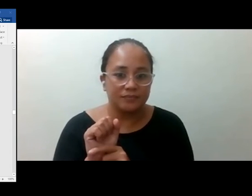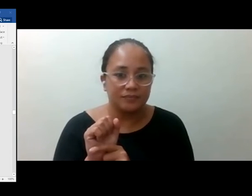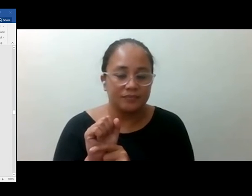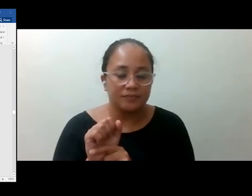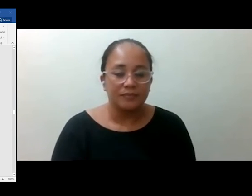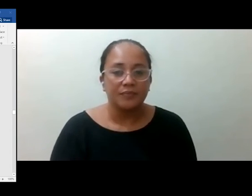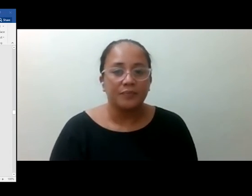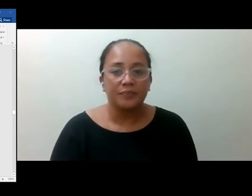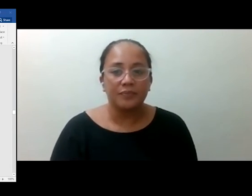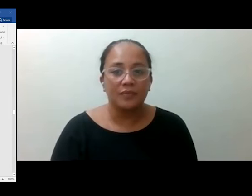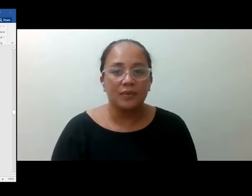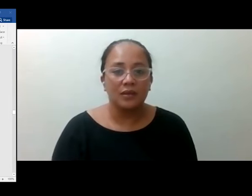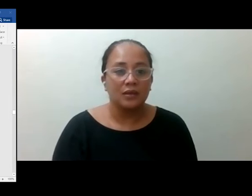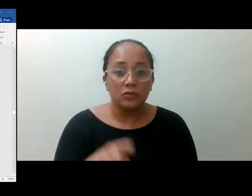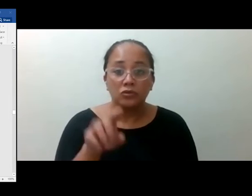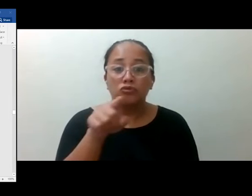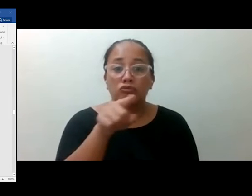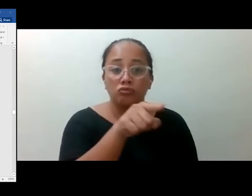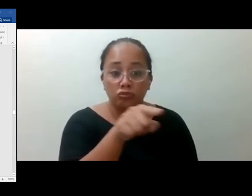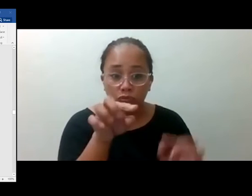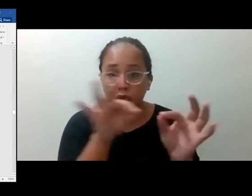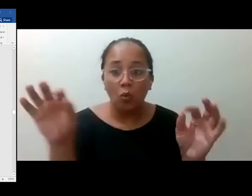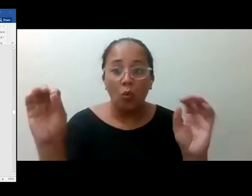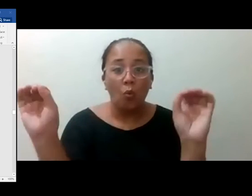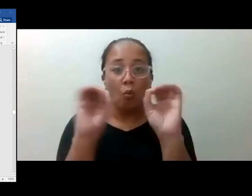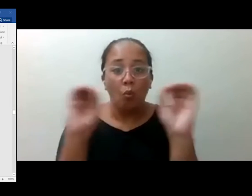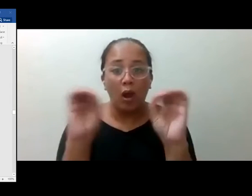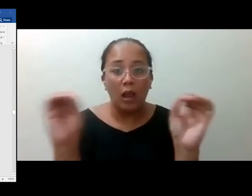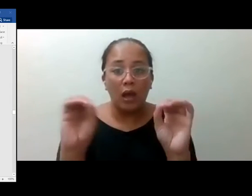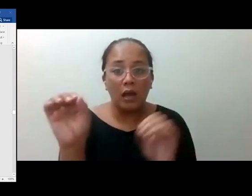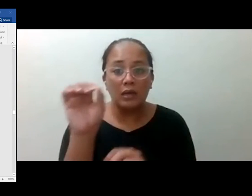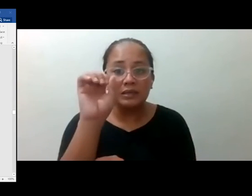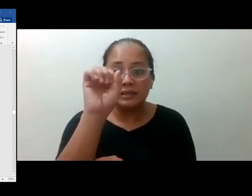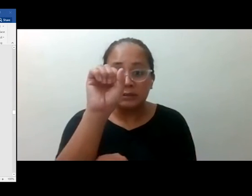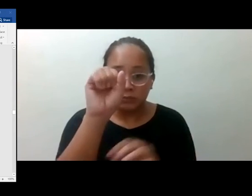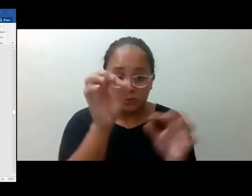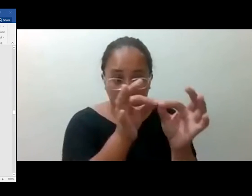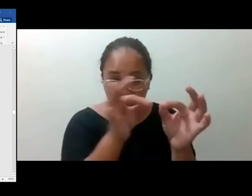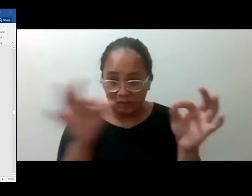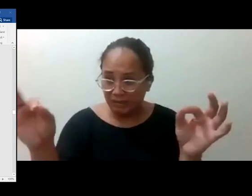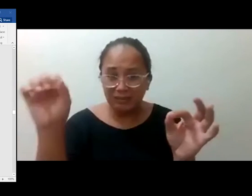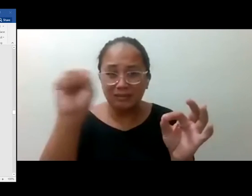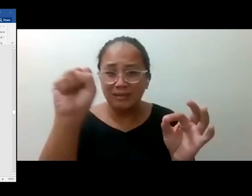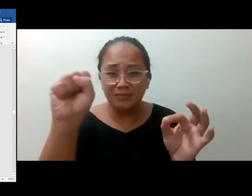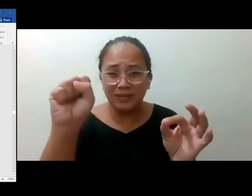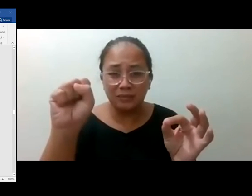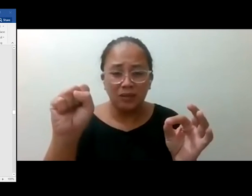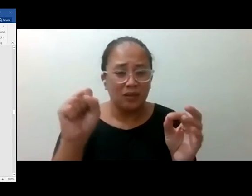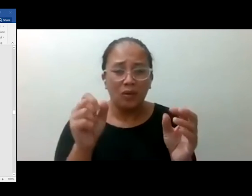So you don't have subject of sentence. You don't have subject sentence in your analysis.